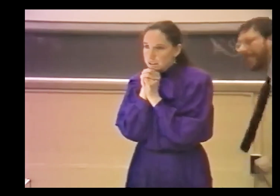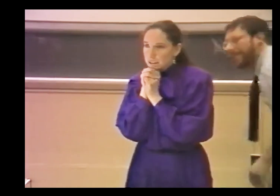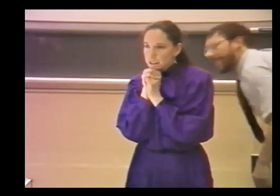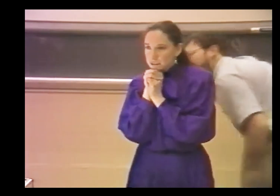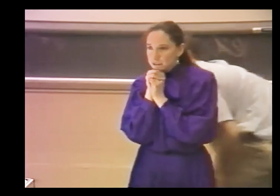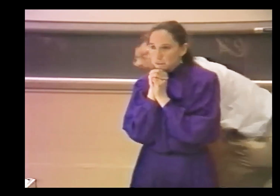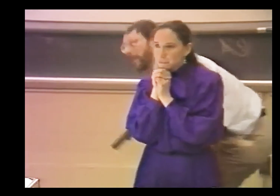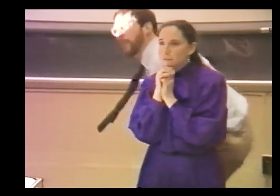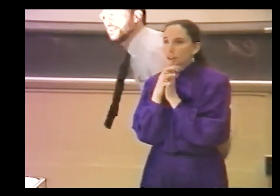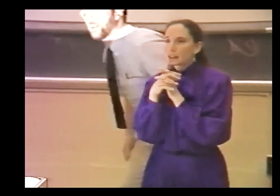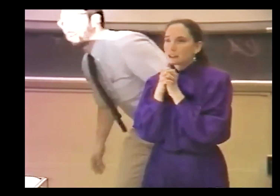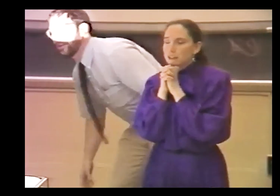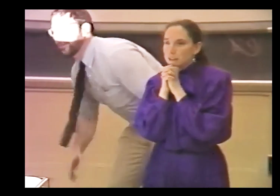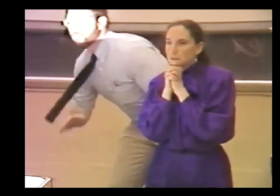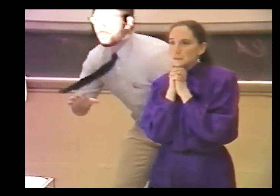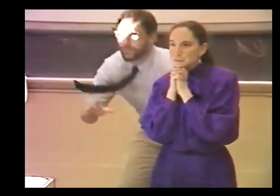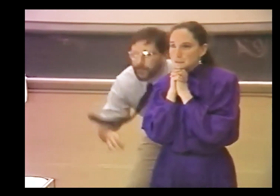Yes, a little bit.